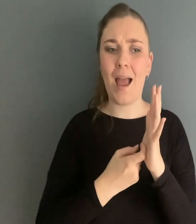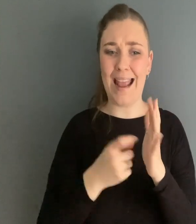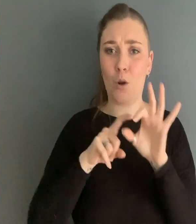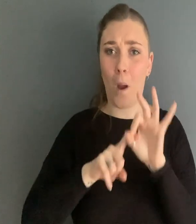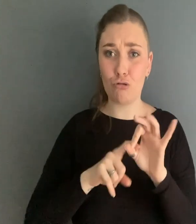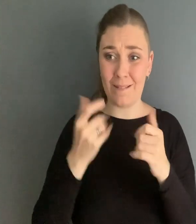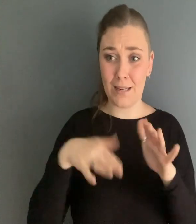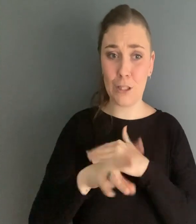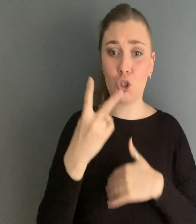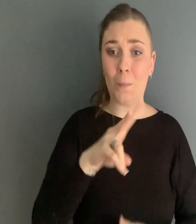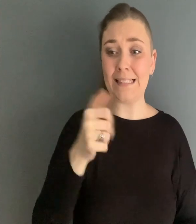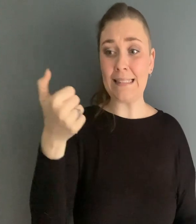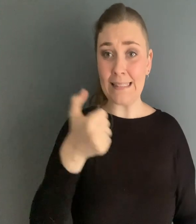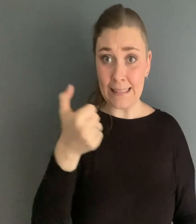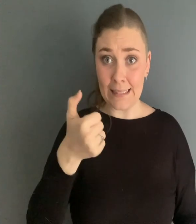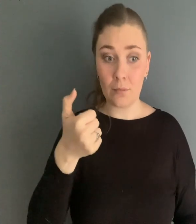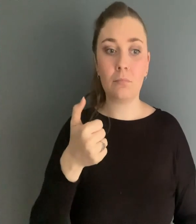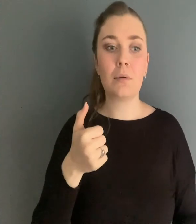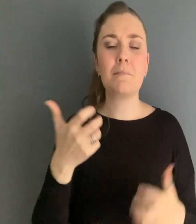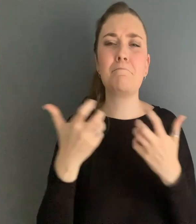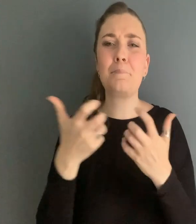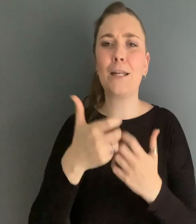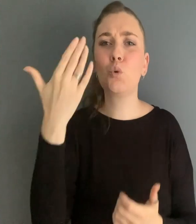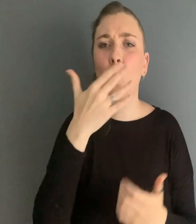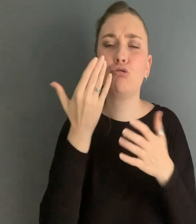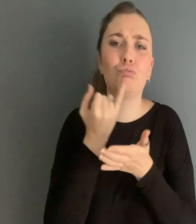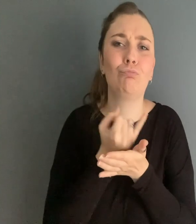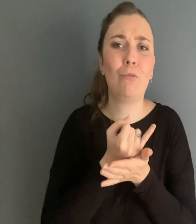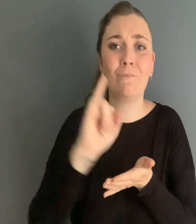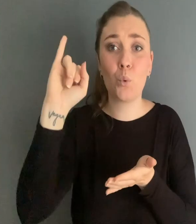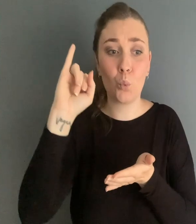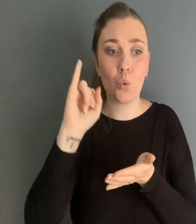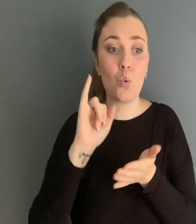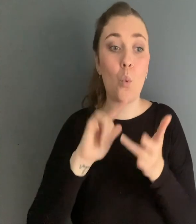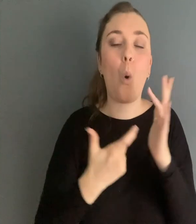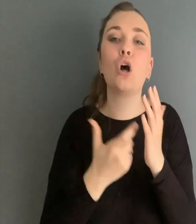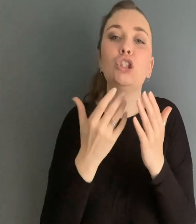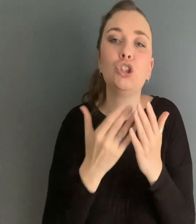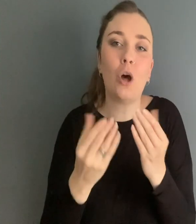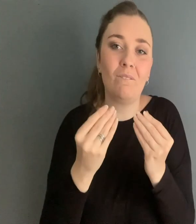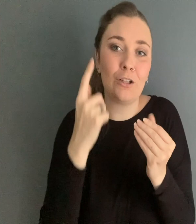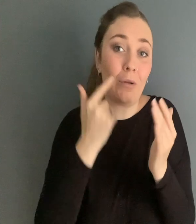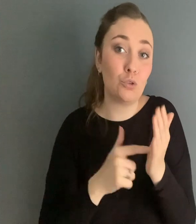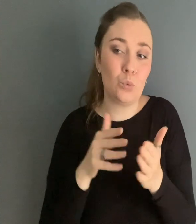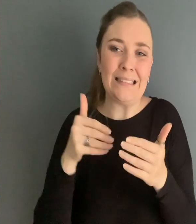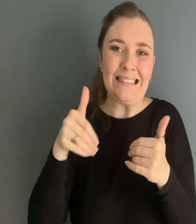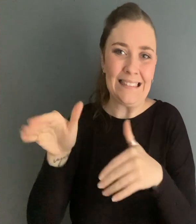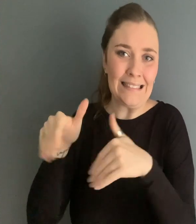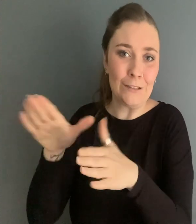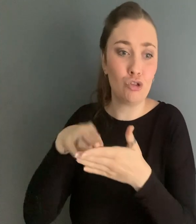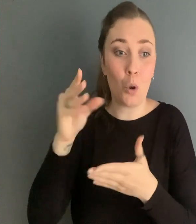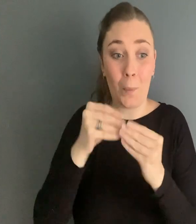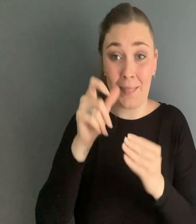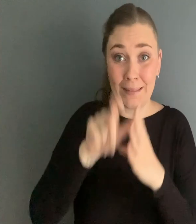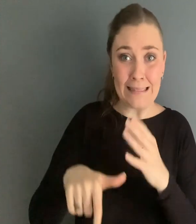in 2016 that many schools refuse or subtly try to turn away students with